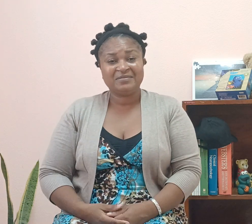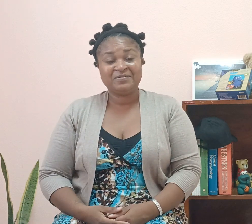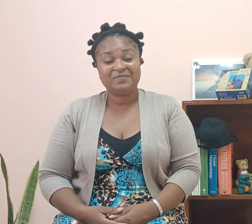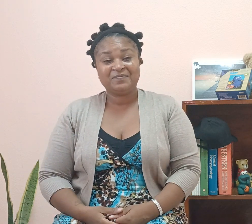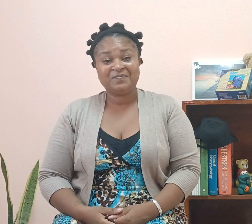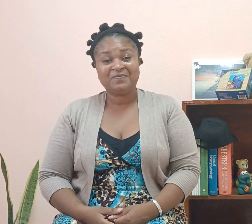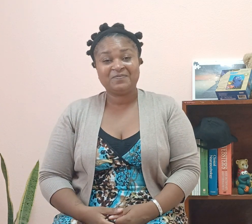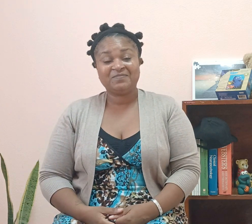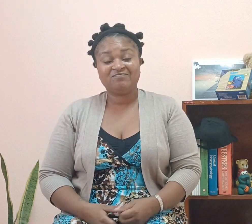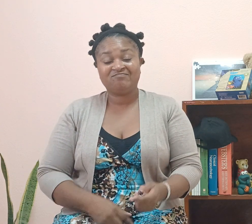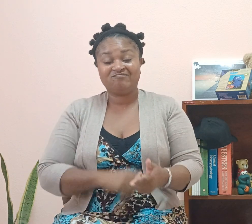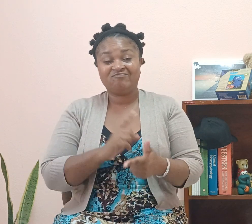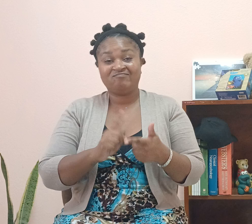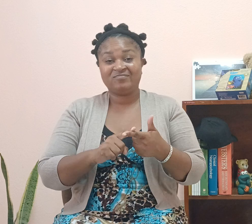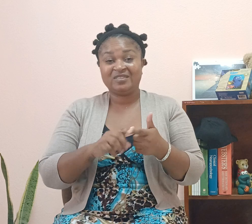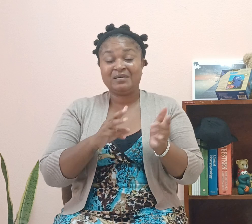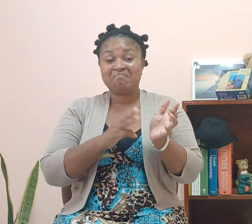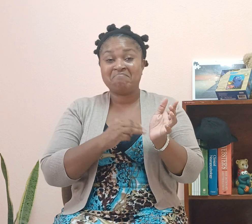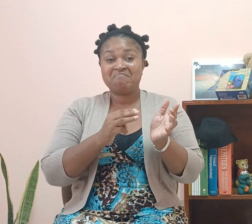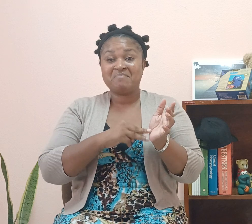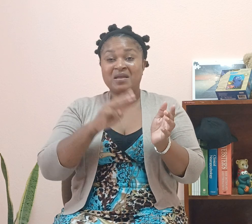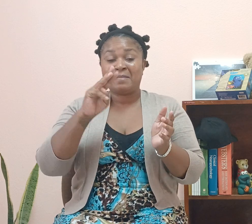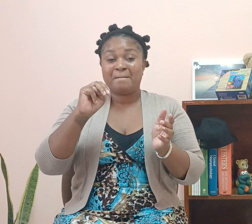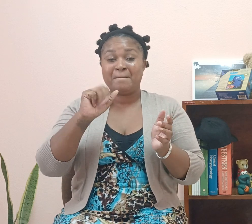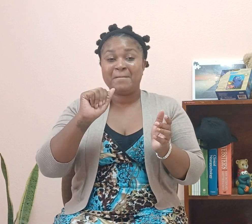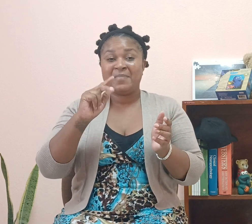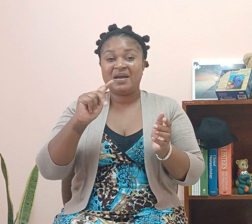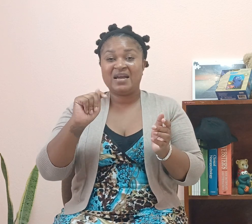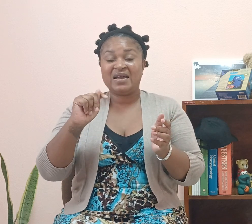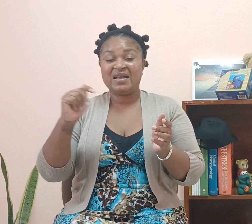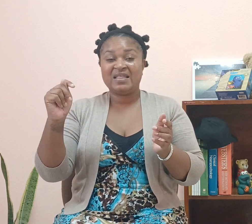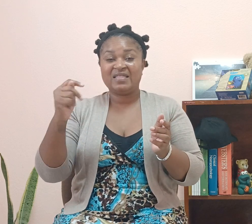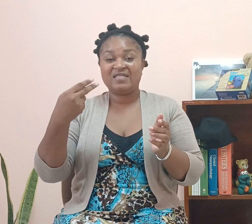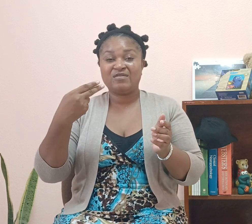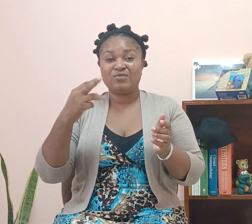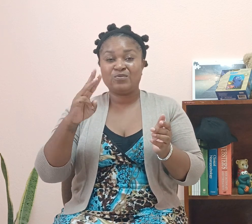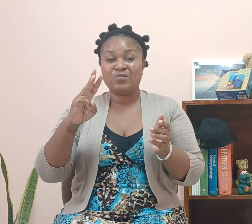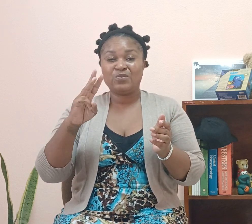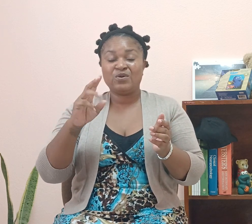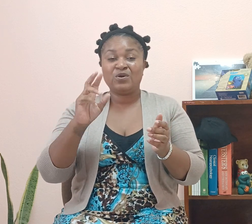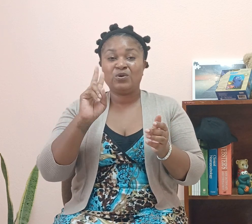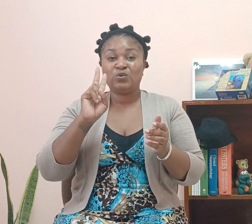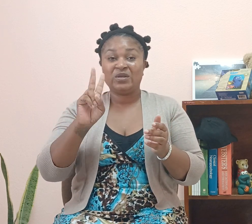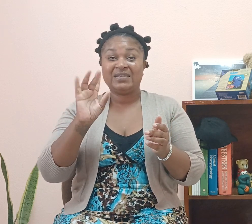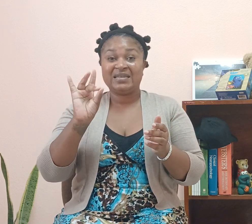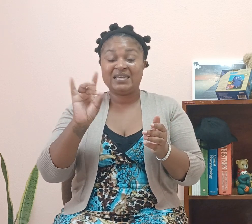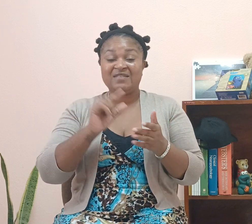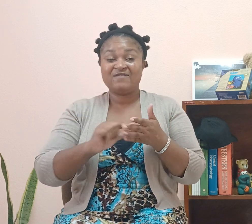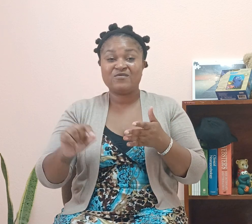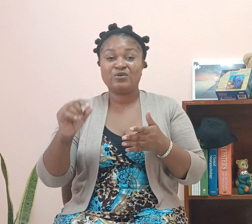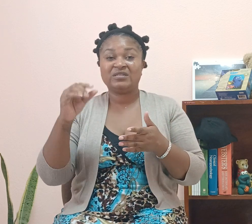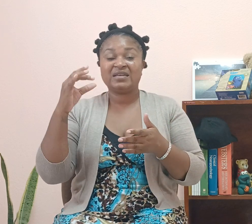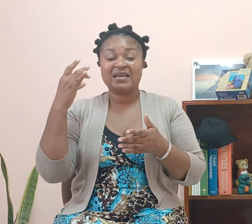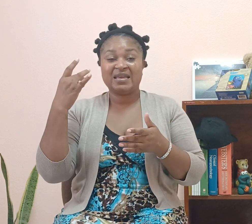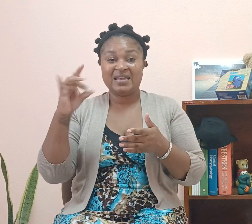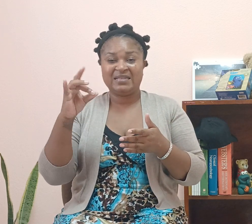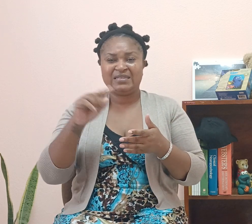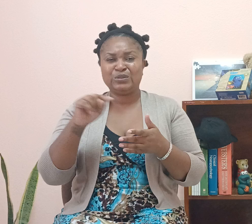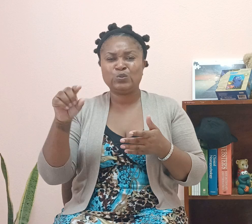Matthew 28, verses 18 to 19, Common English Bible.